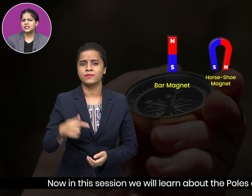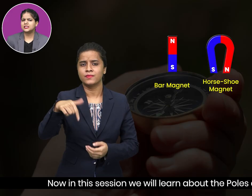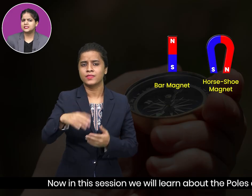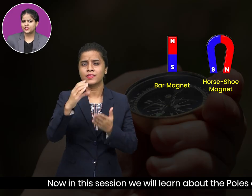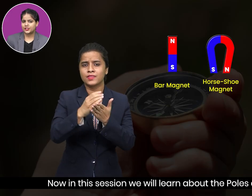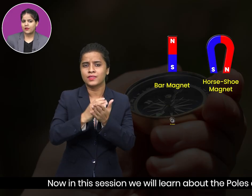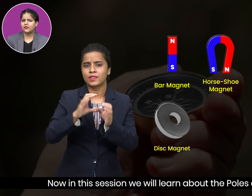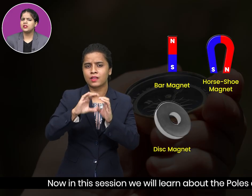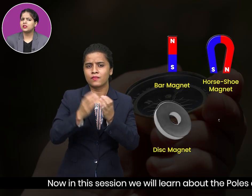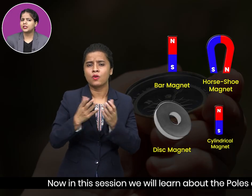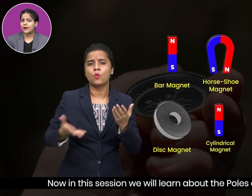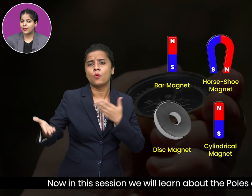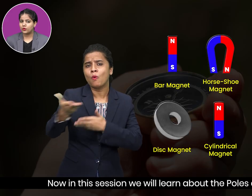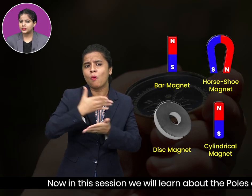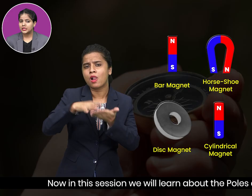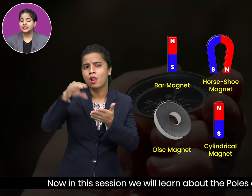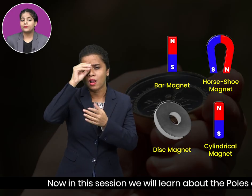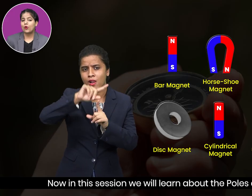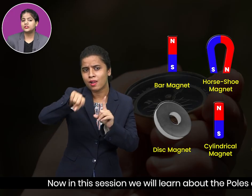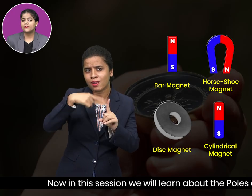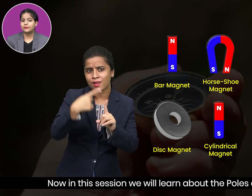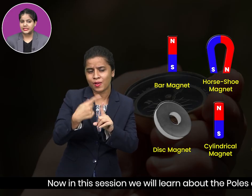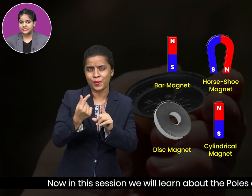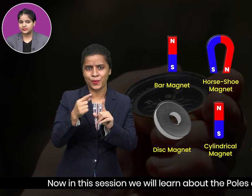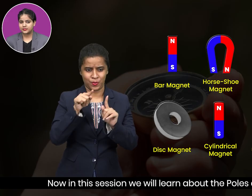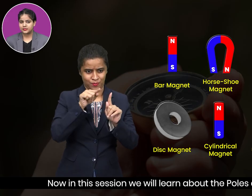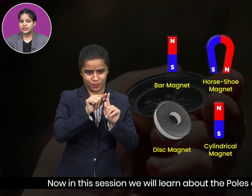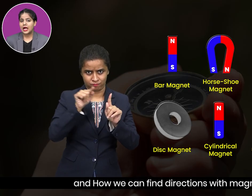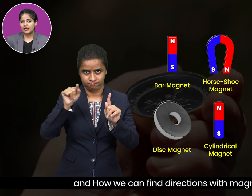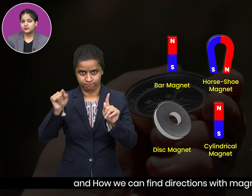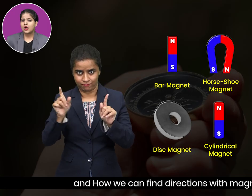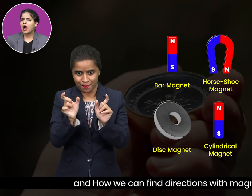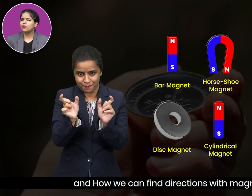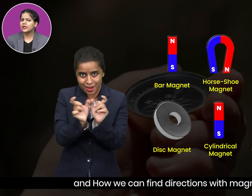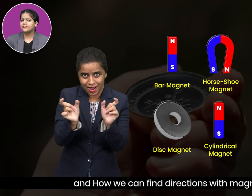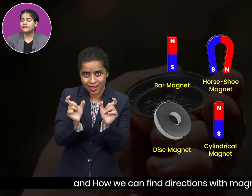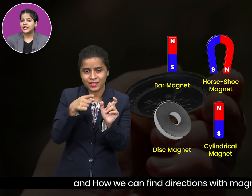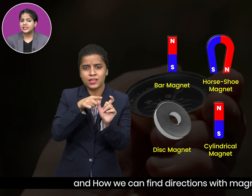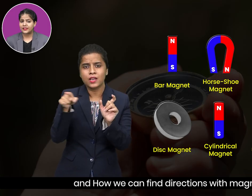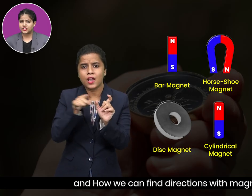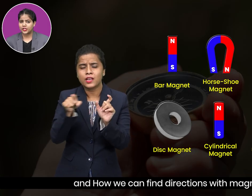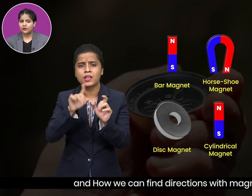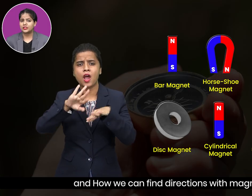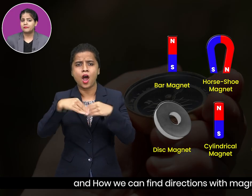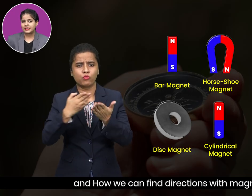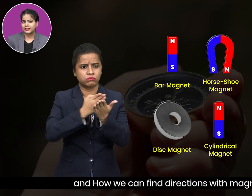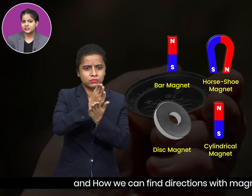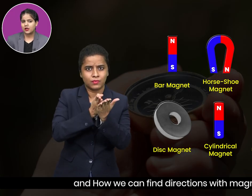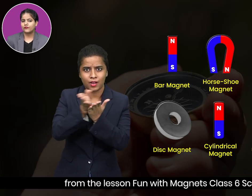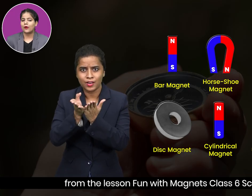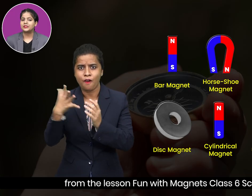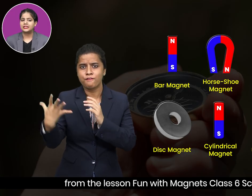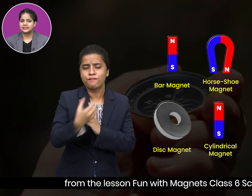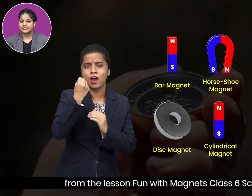Now, in this session, we will learn about the poles of magnet and how we can find direction with